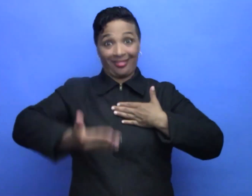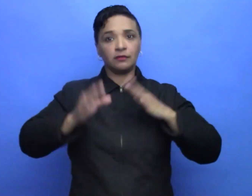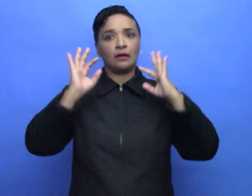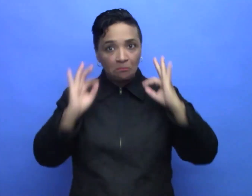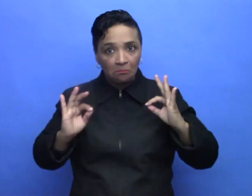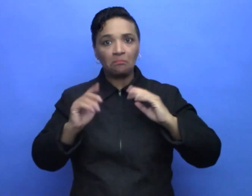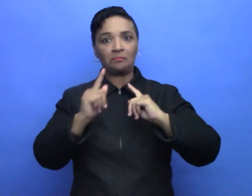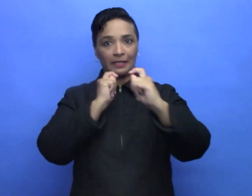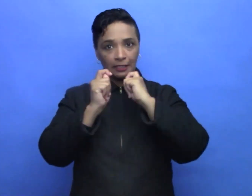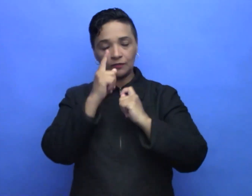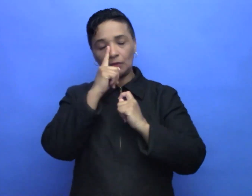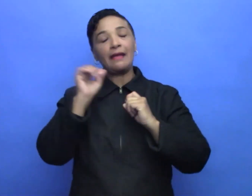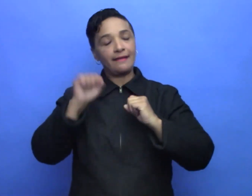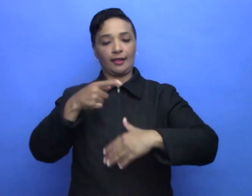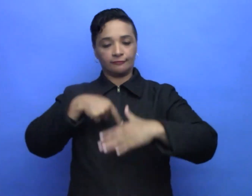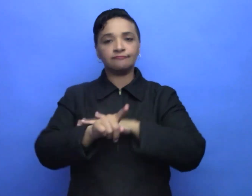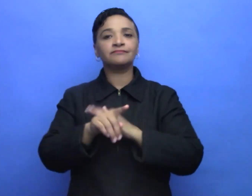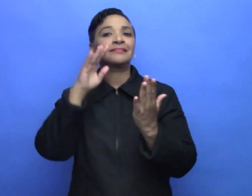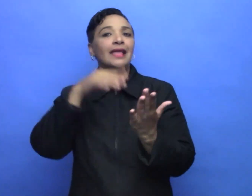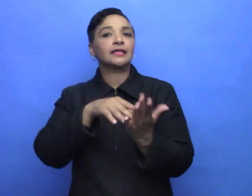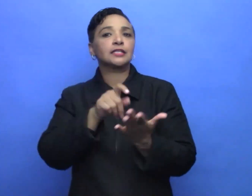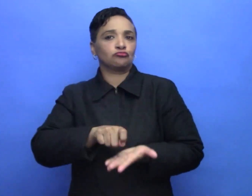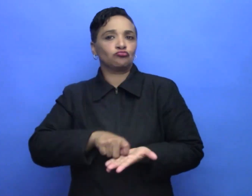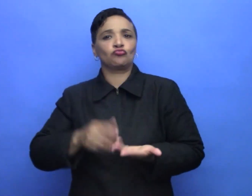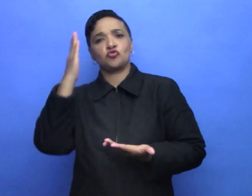in these written exams, that would be greatly